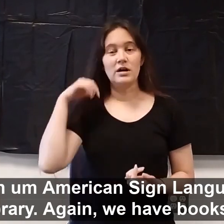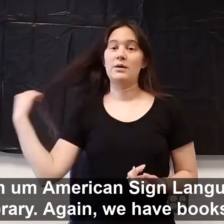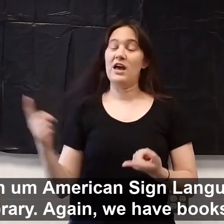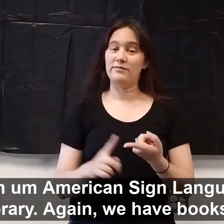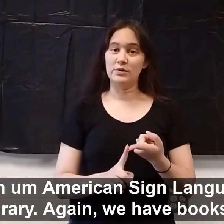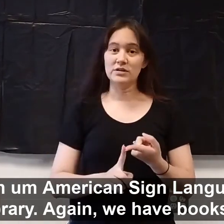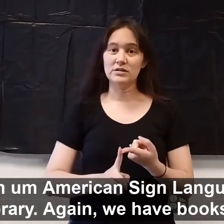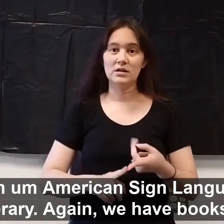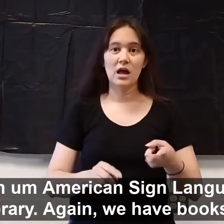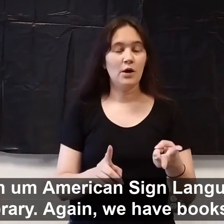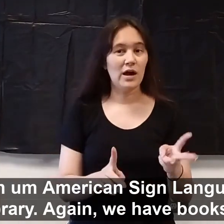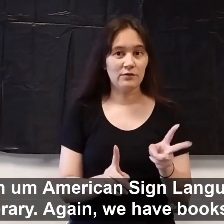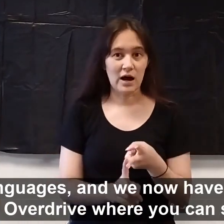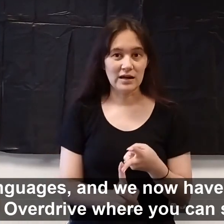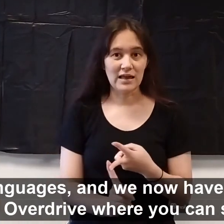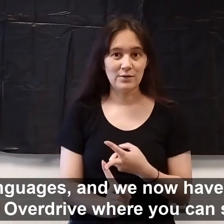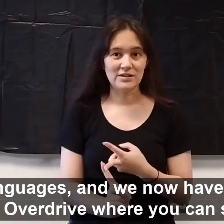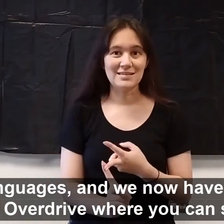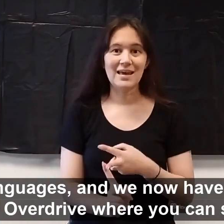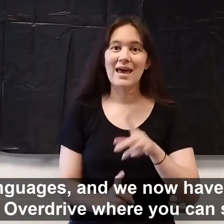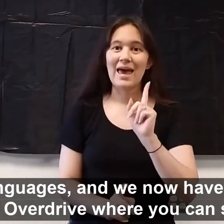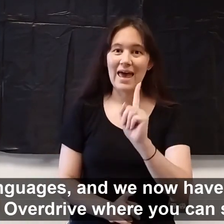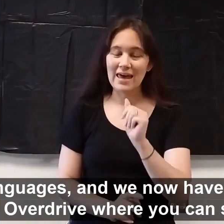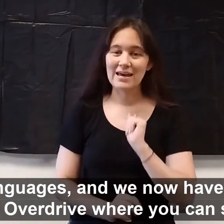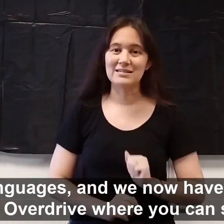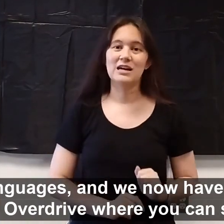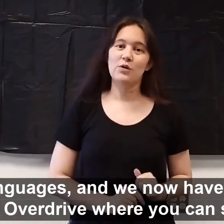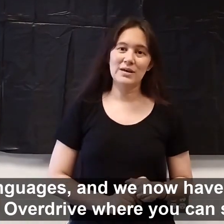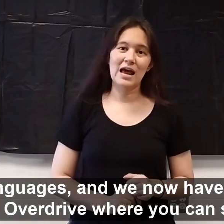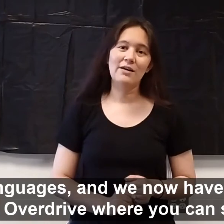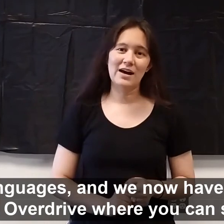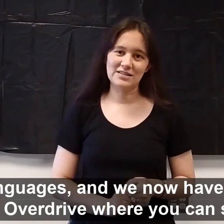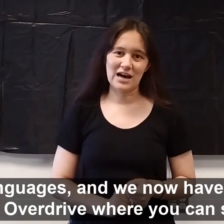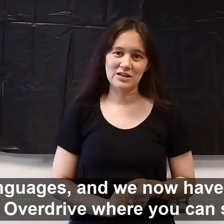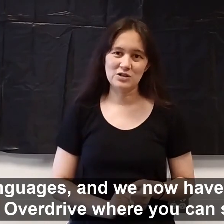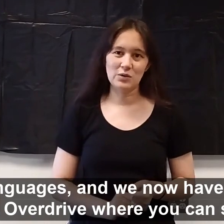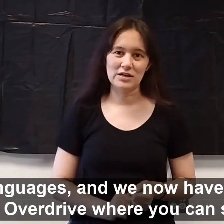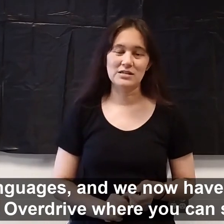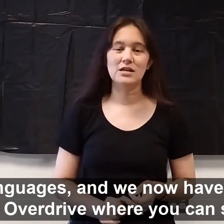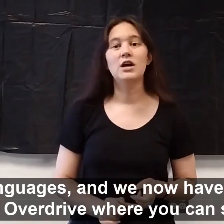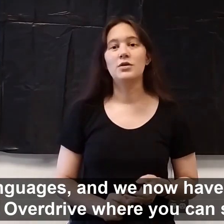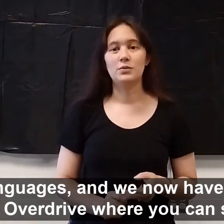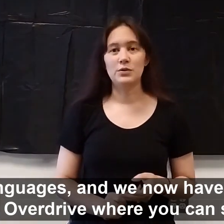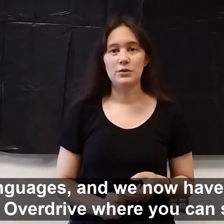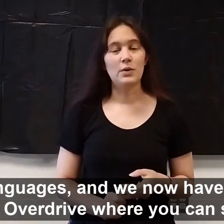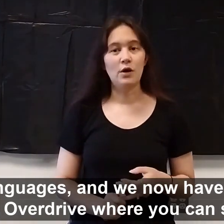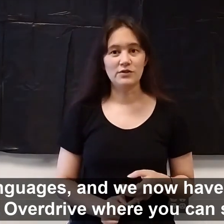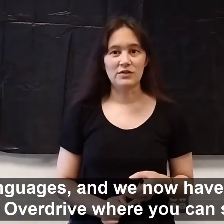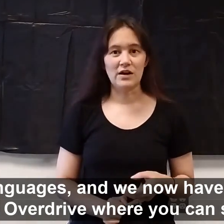we have books, we have Rocket Languages, and we now have signed stories through Overdrive,